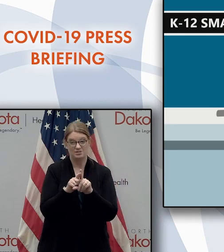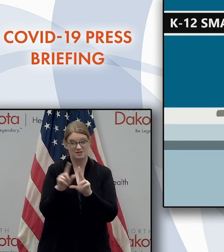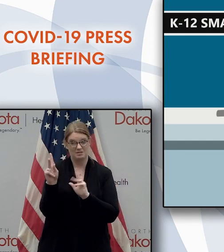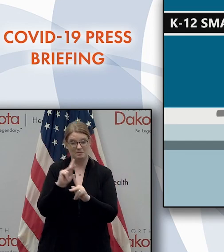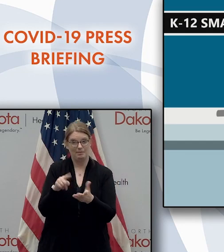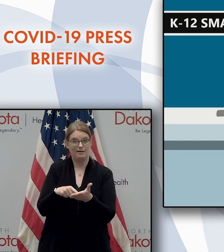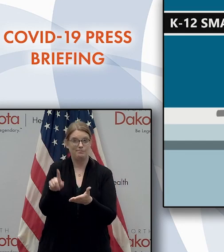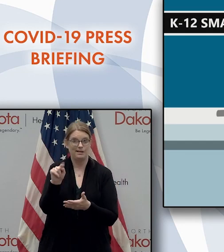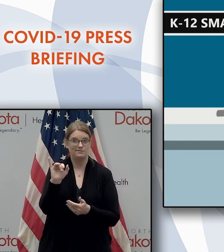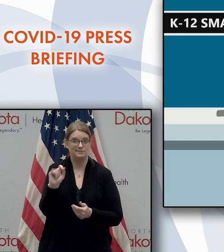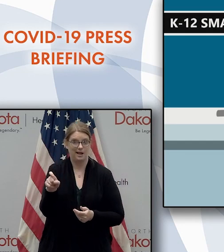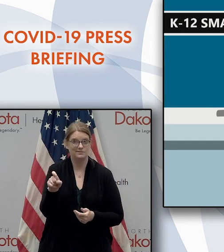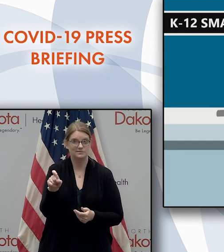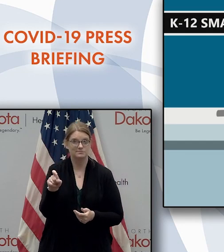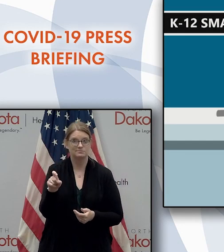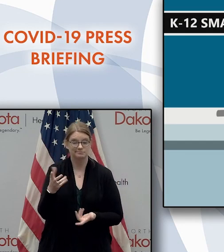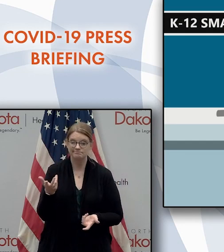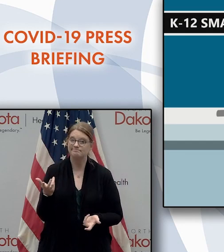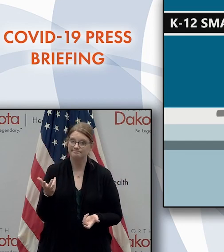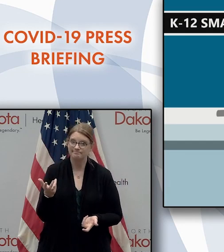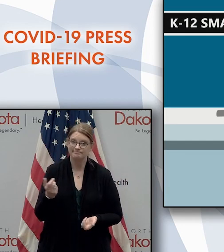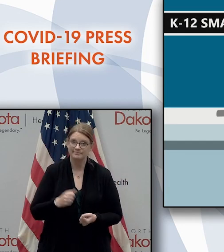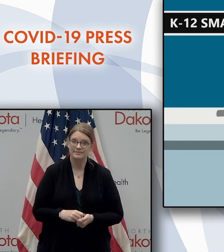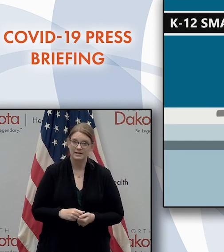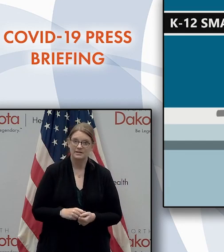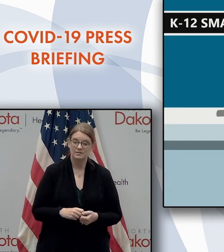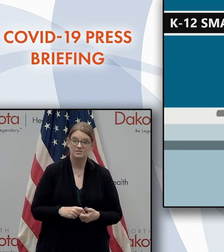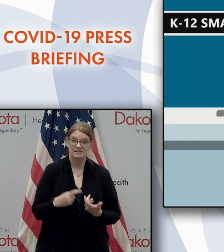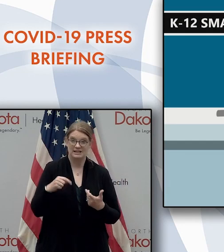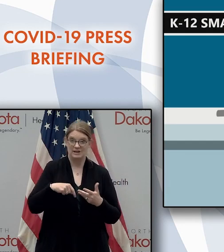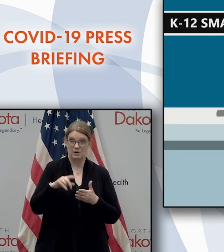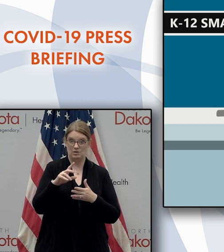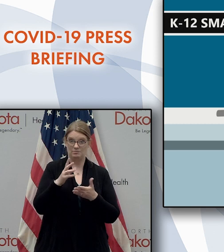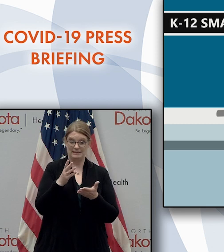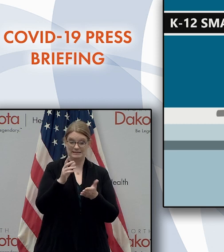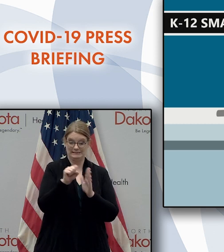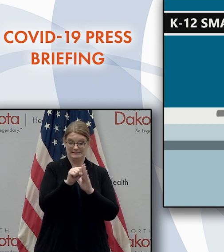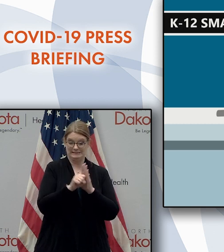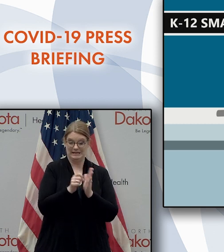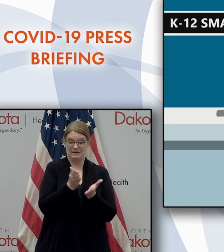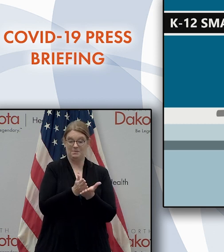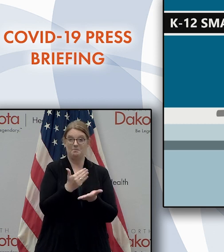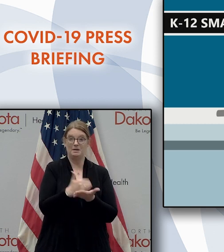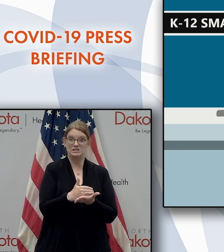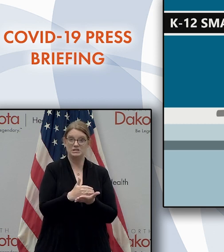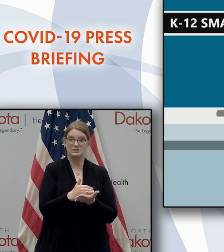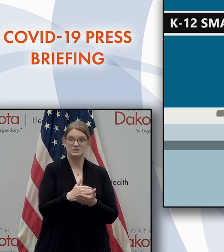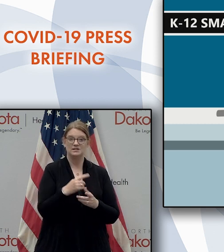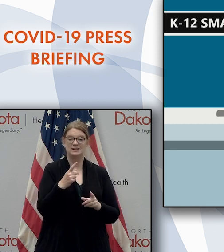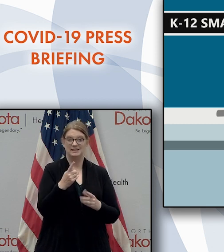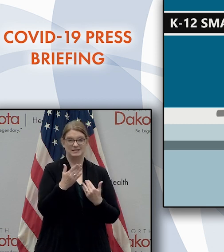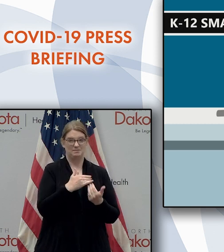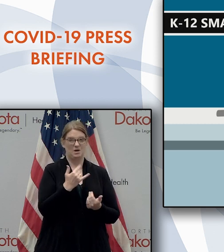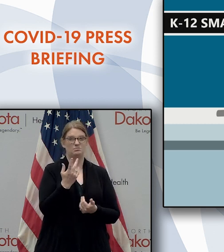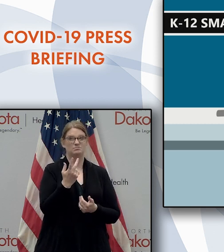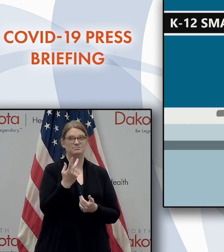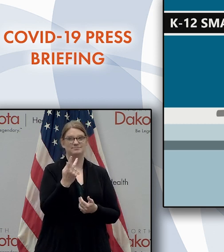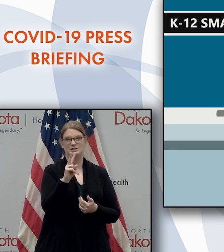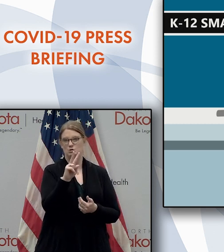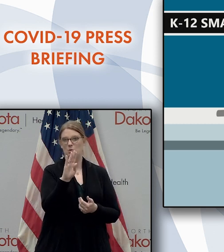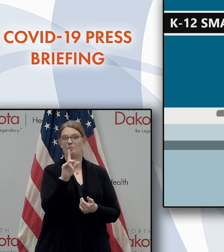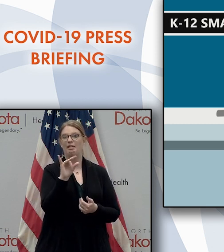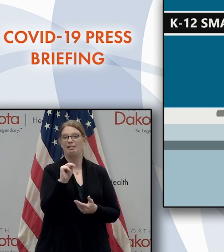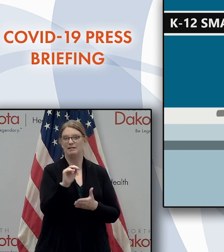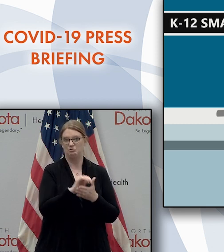taxpayers, which is, again, as we know, within the state budget, K-12 education is about a $2 billion